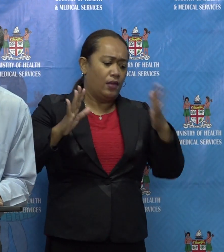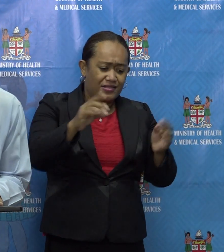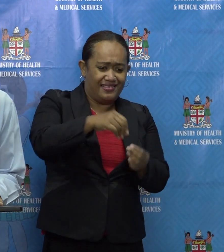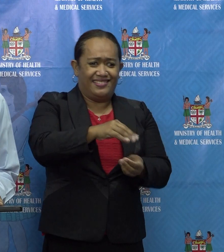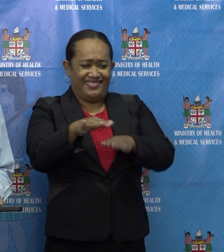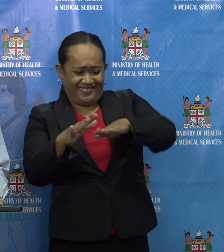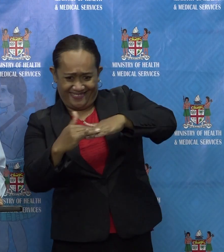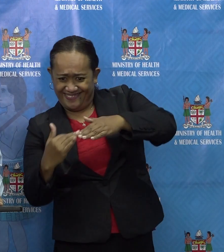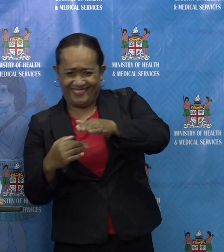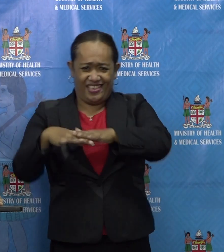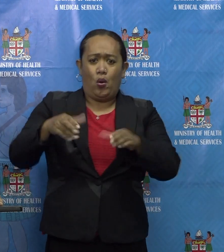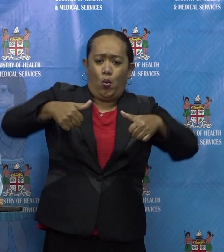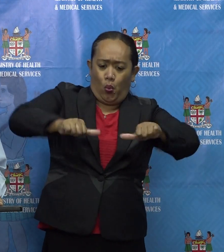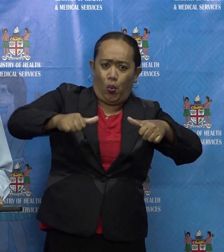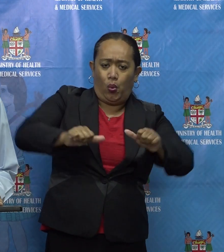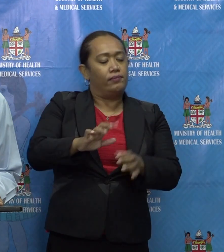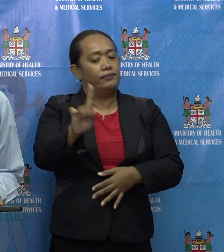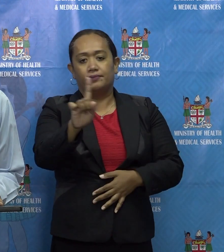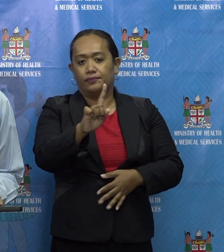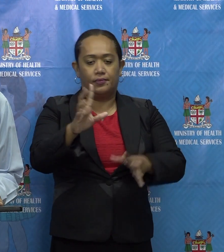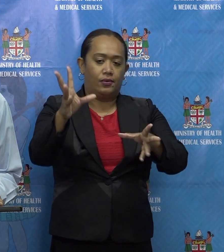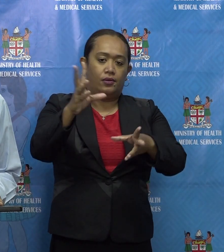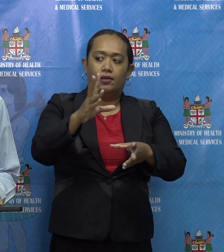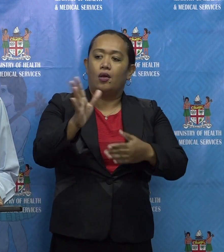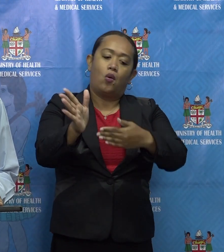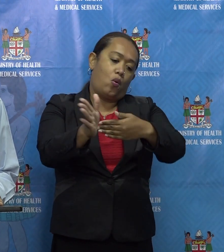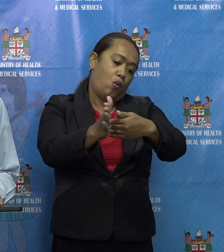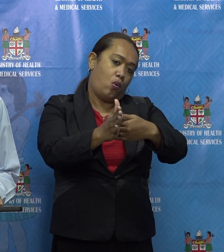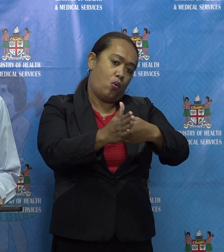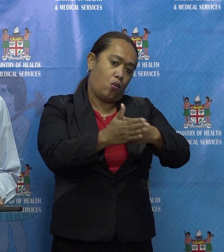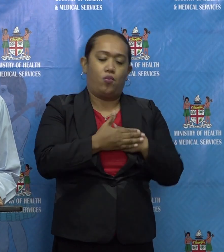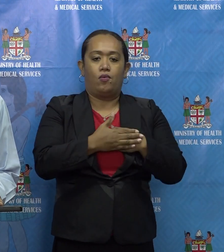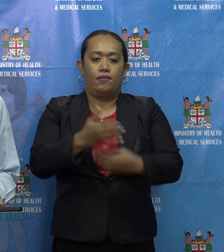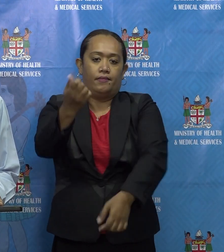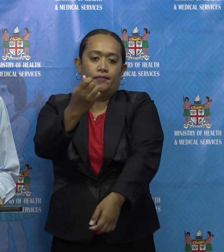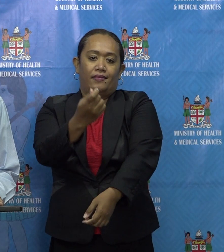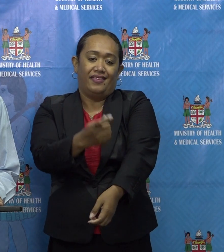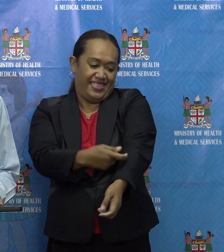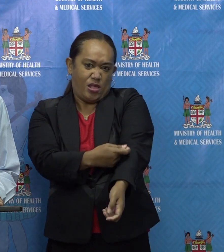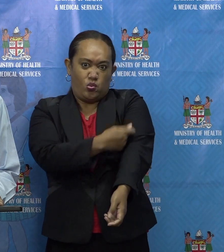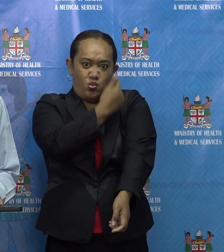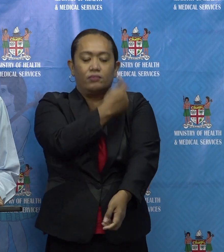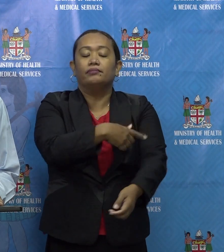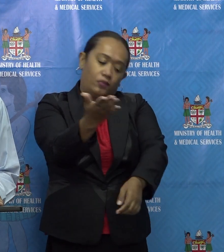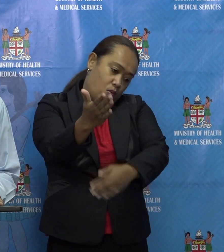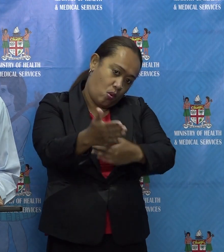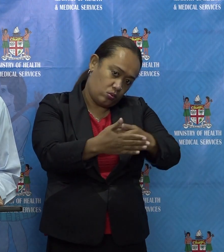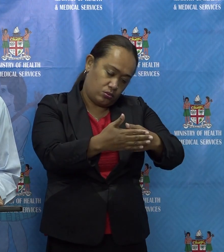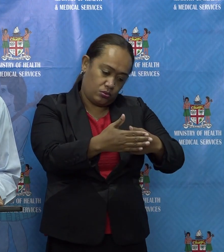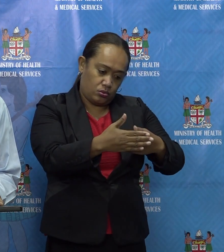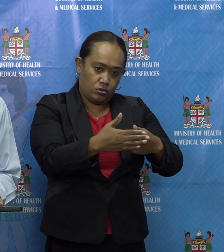therapy, massage therapy venues, saunas, and tattoo parlors will be enforced by the police. As I've